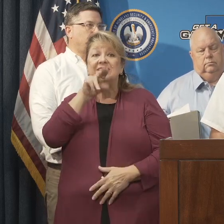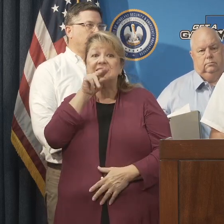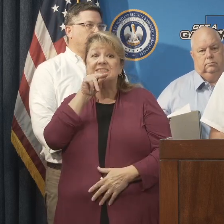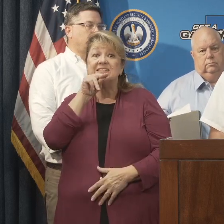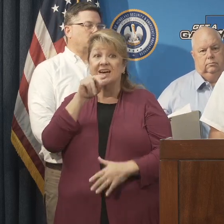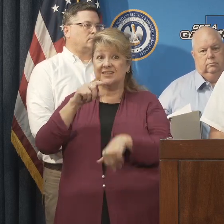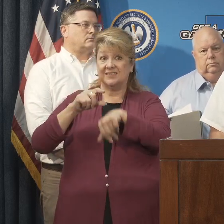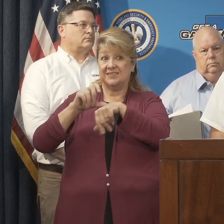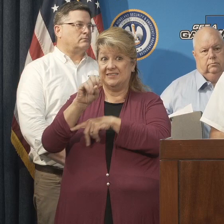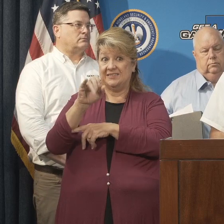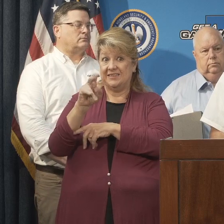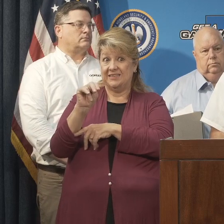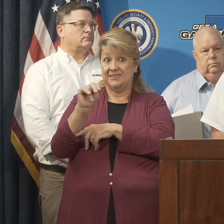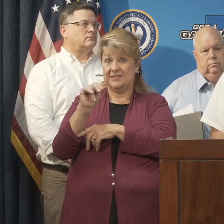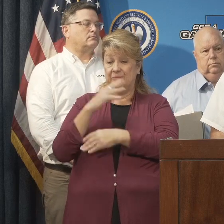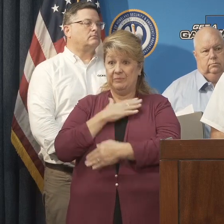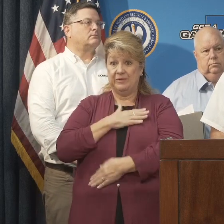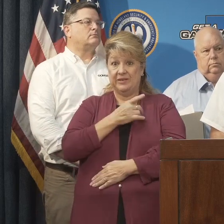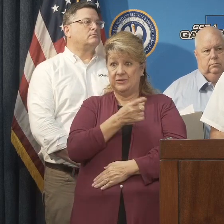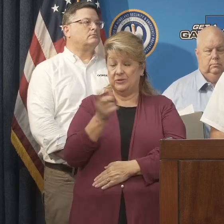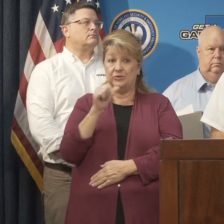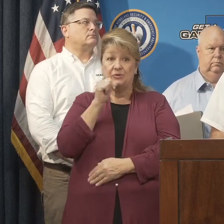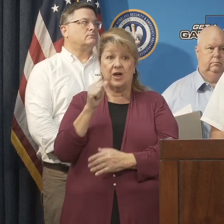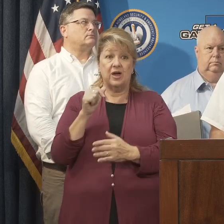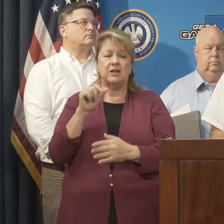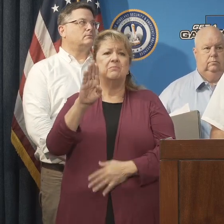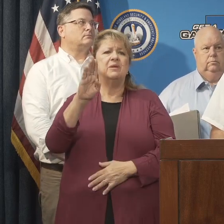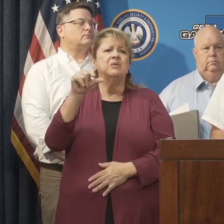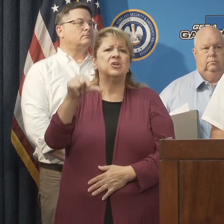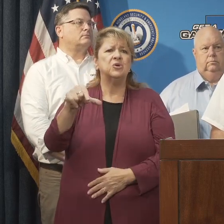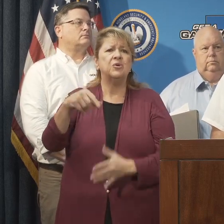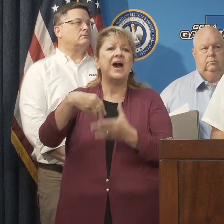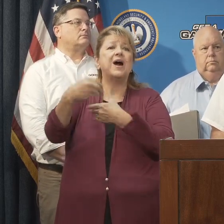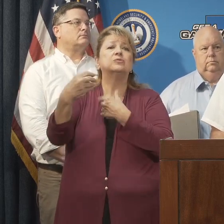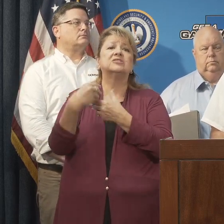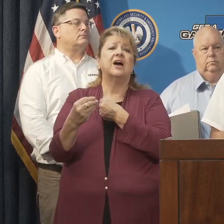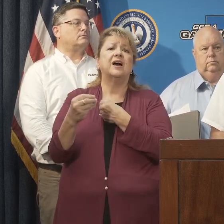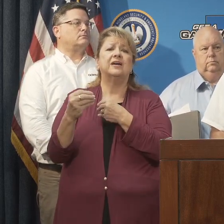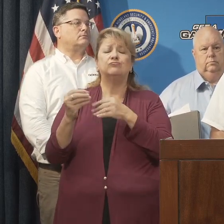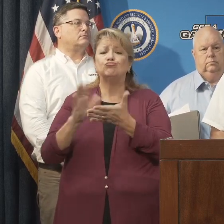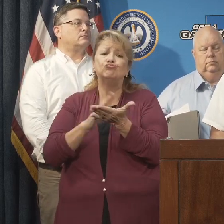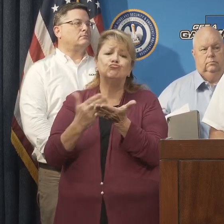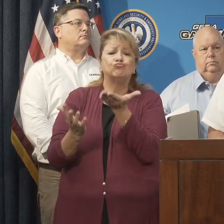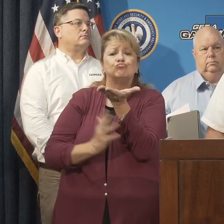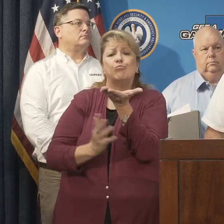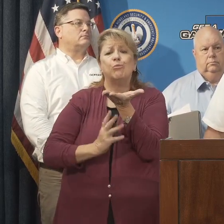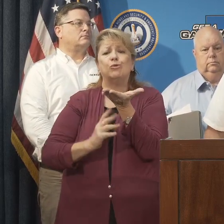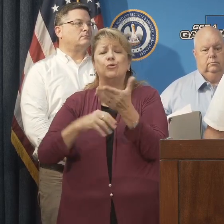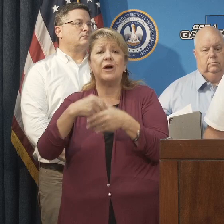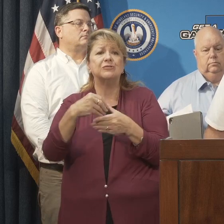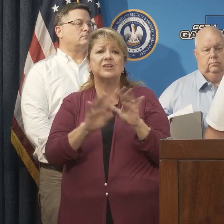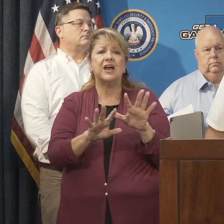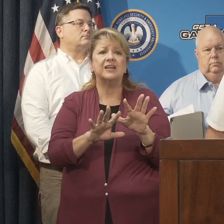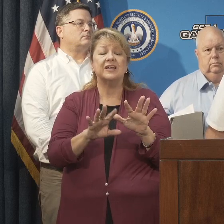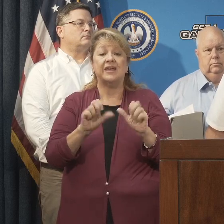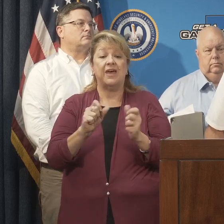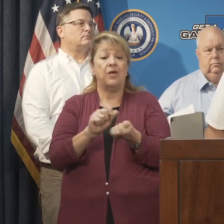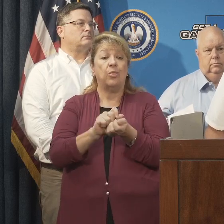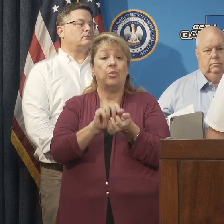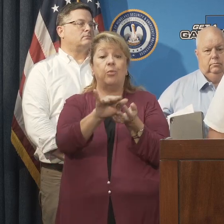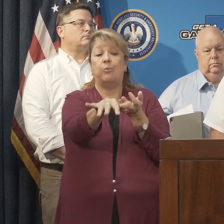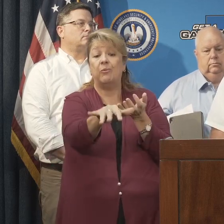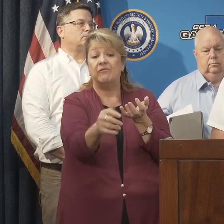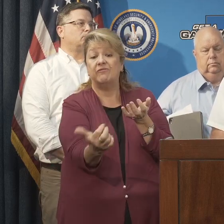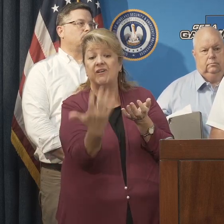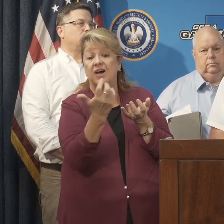not engage in barbecuing and so forth outside where a fire can start.